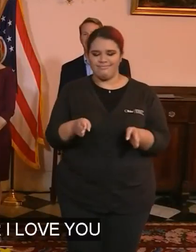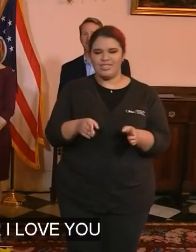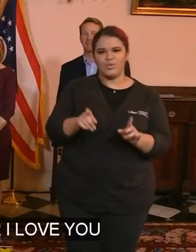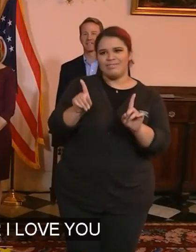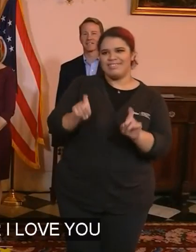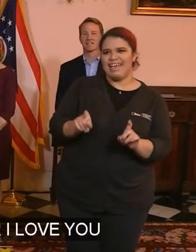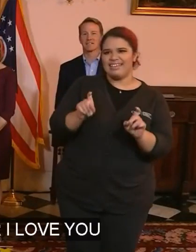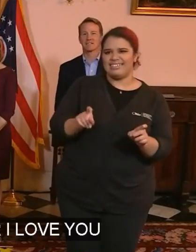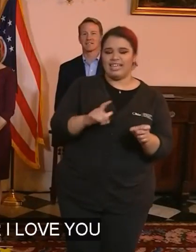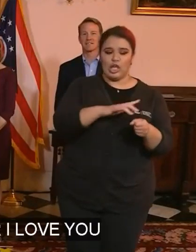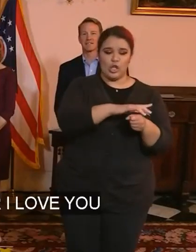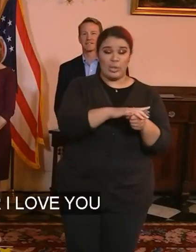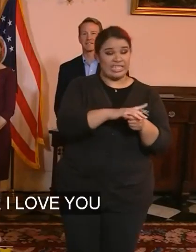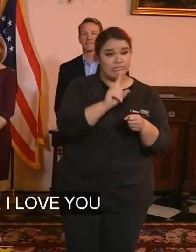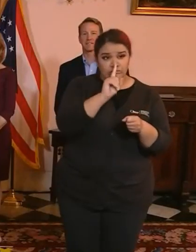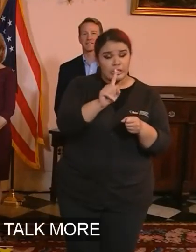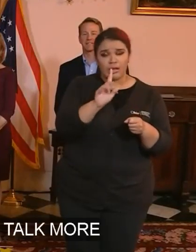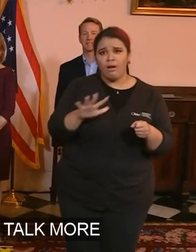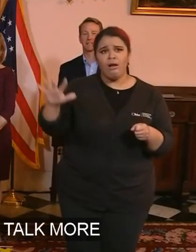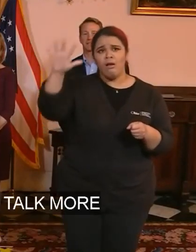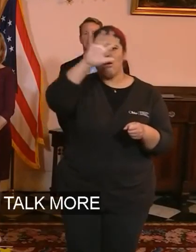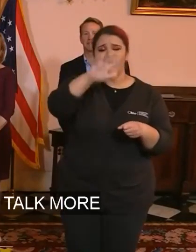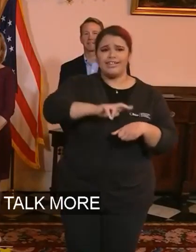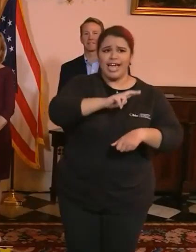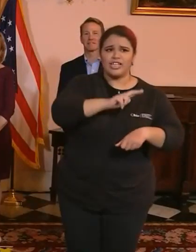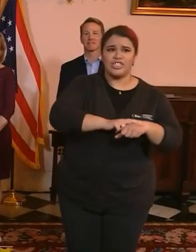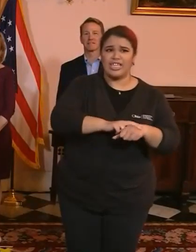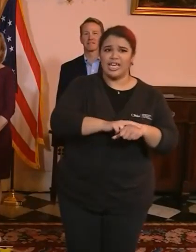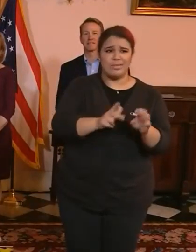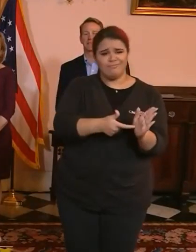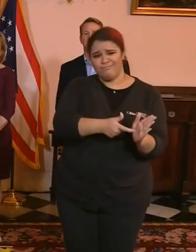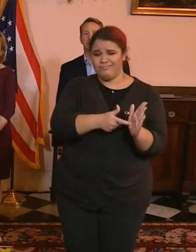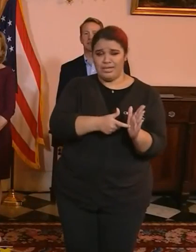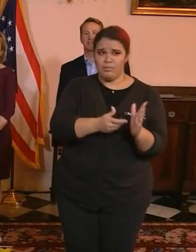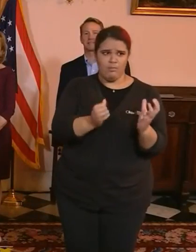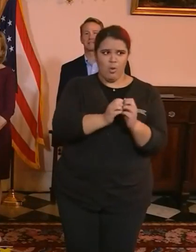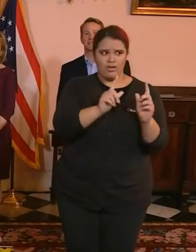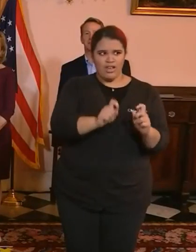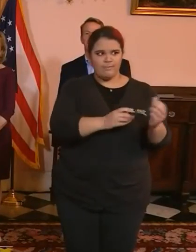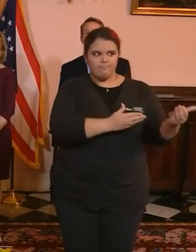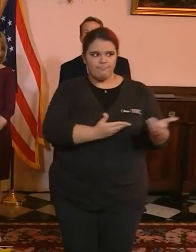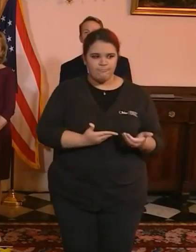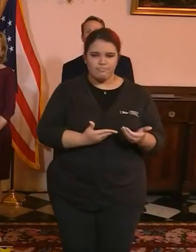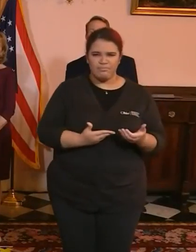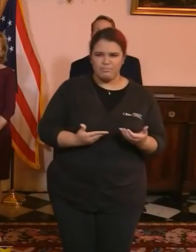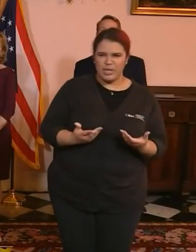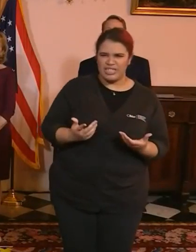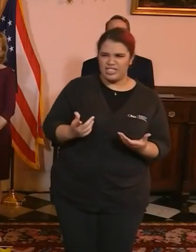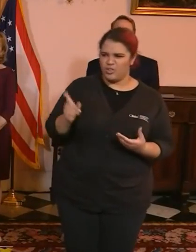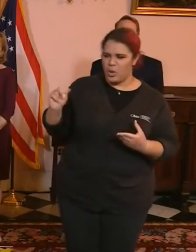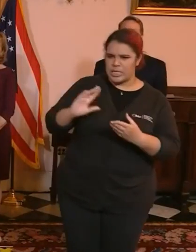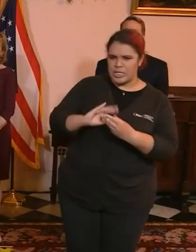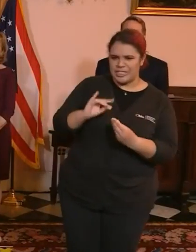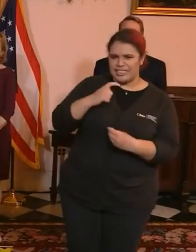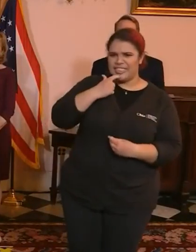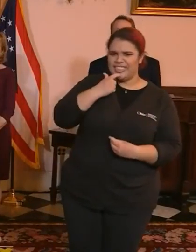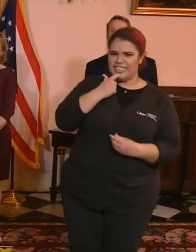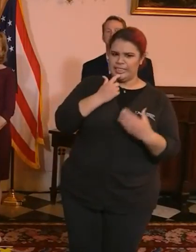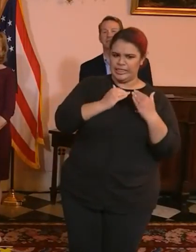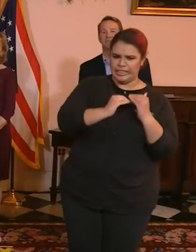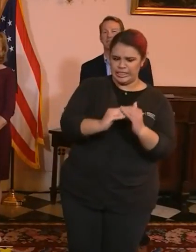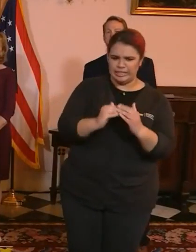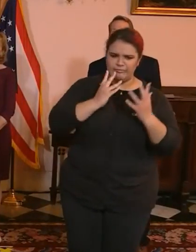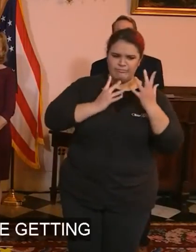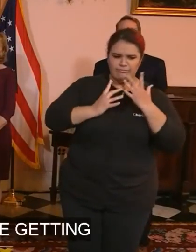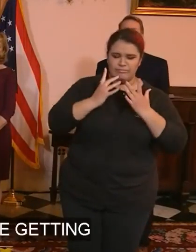demand locally and nationally for more testing kits. But for what we're getting today is that necessarily, I don't want to use the word irrelevant,